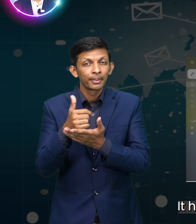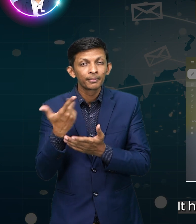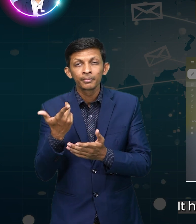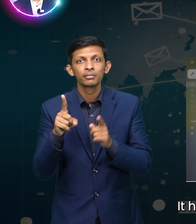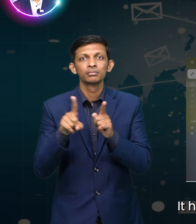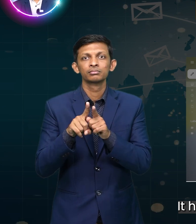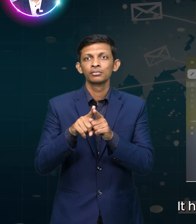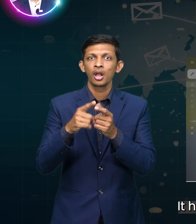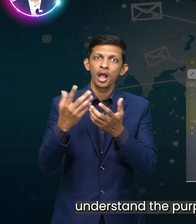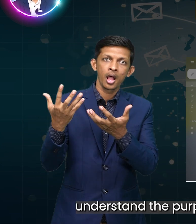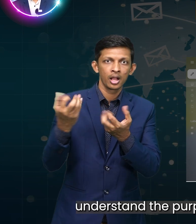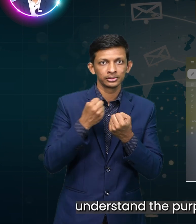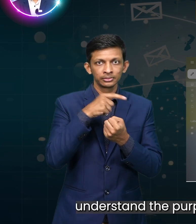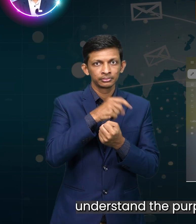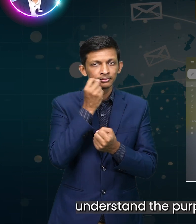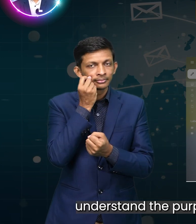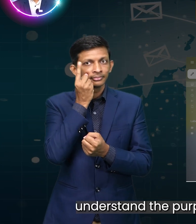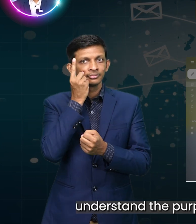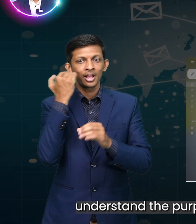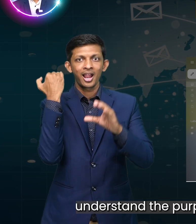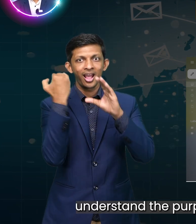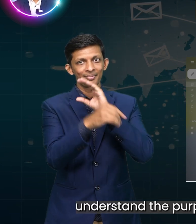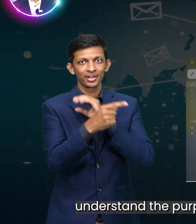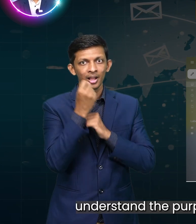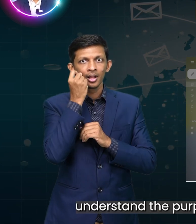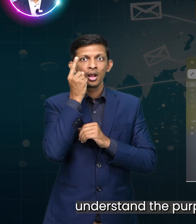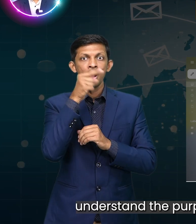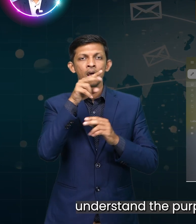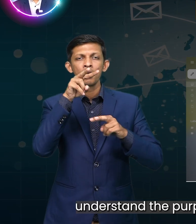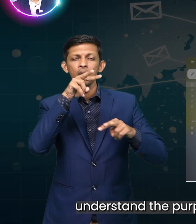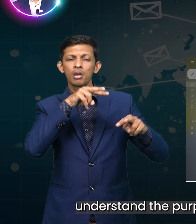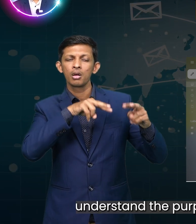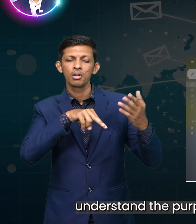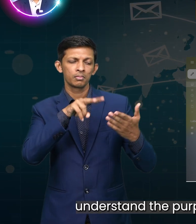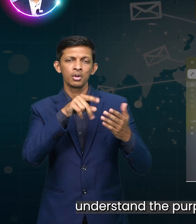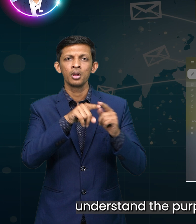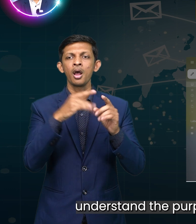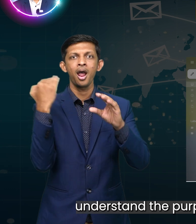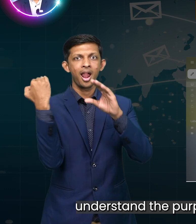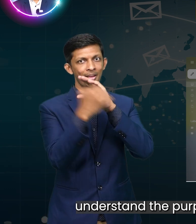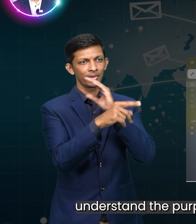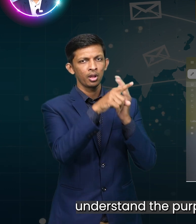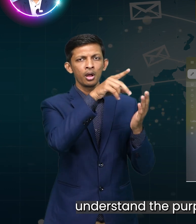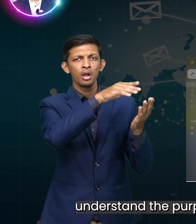It helps the recipient understand the purpose of your message at a glance.